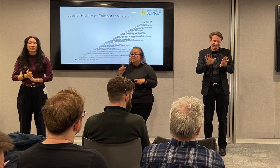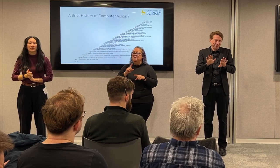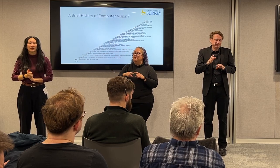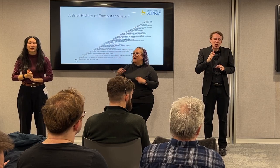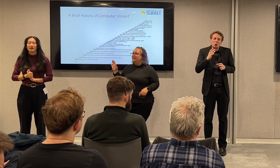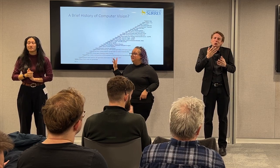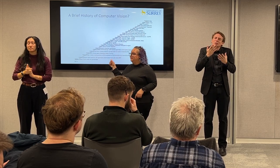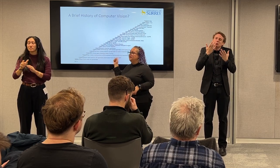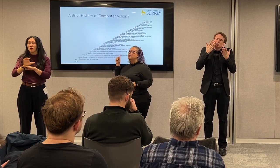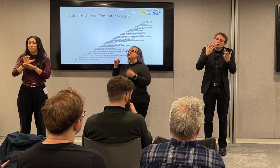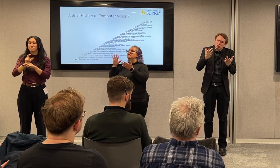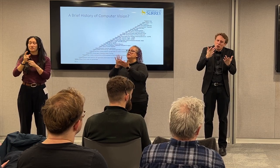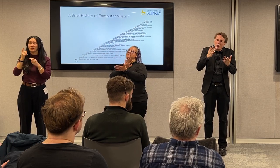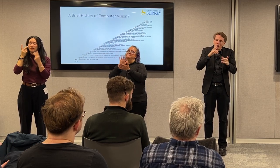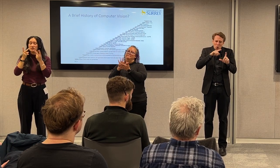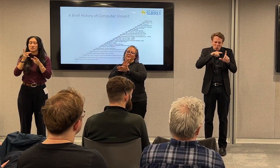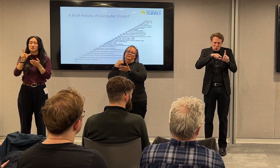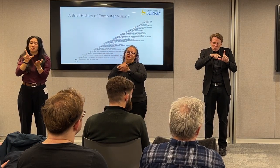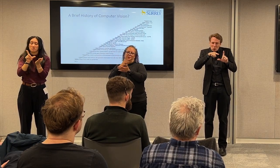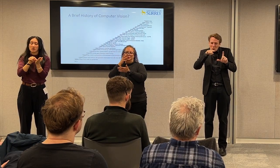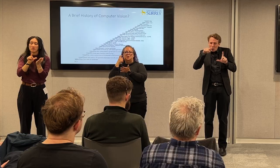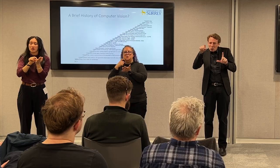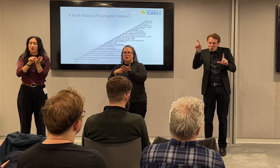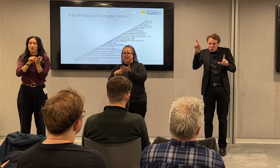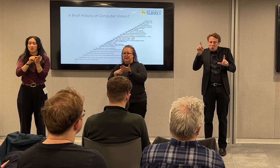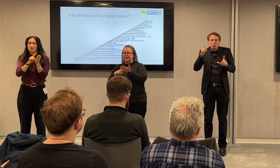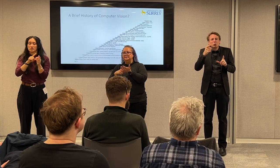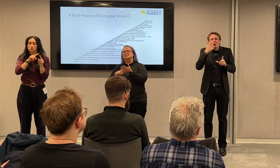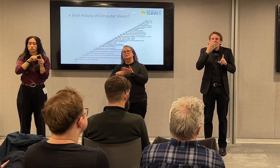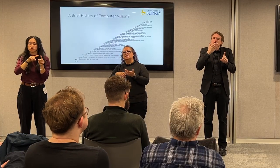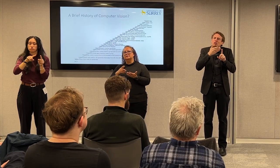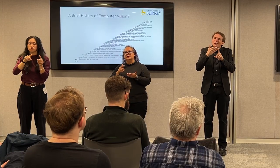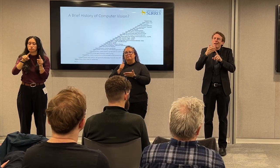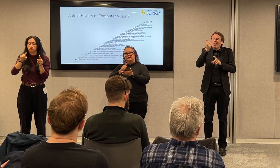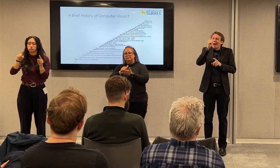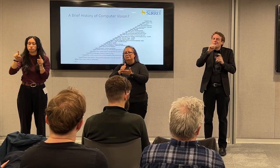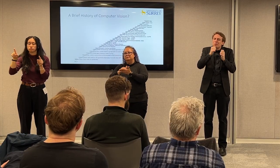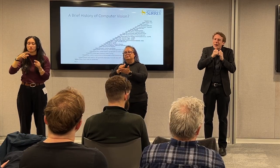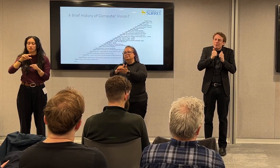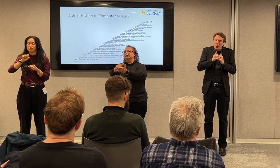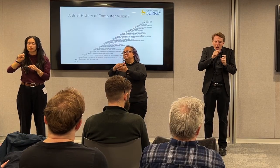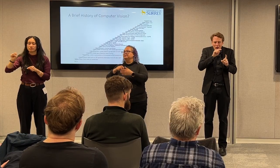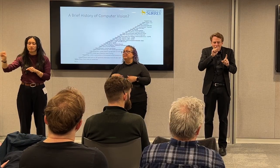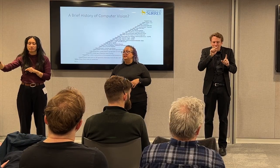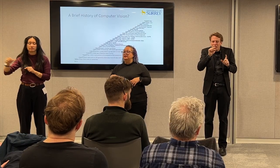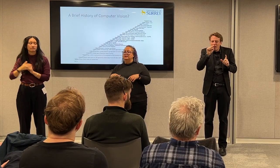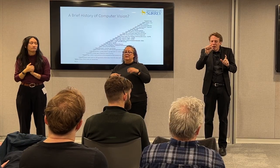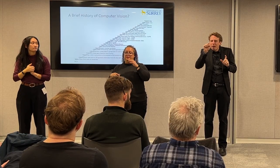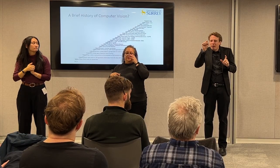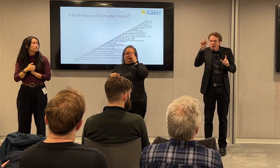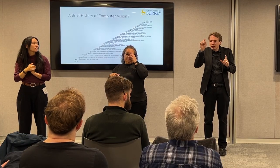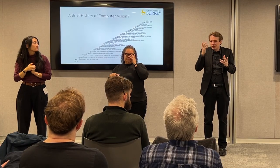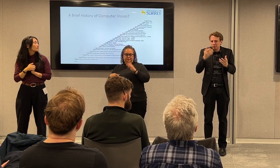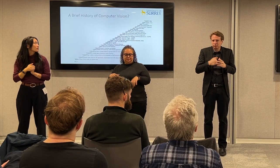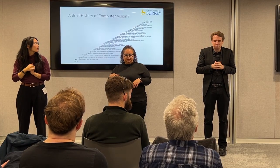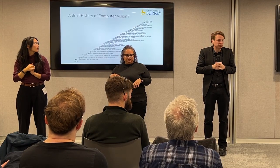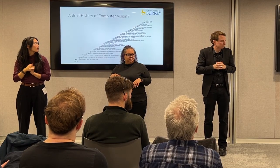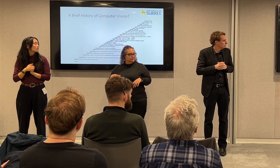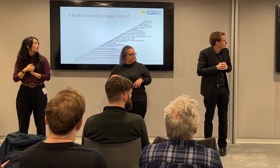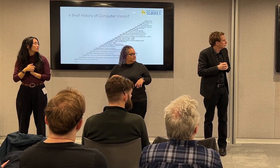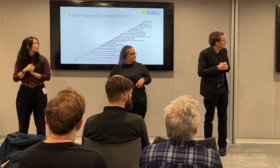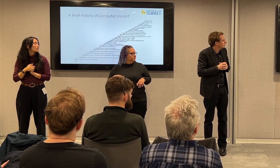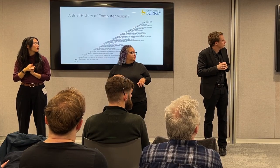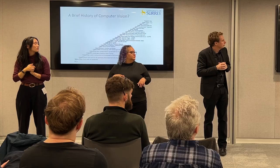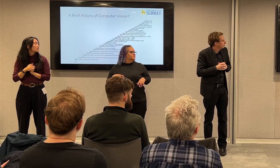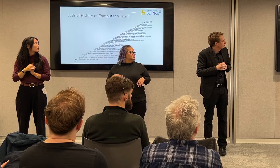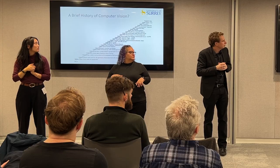of papers that we would recognise over the years. Just important points are around here. This is where computer